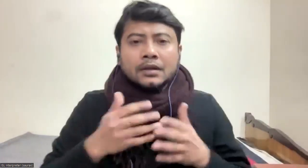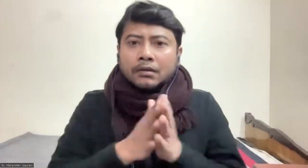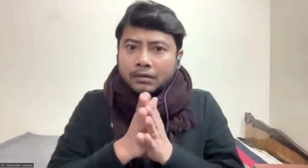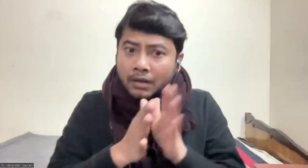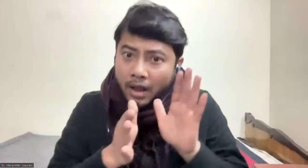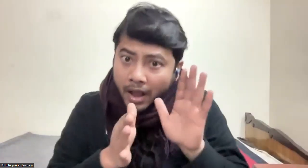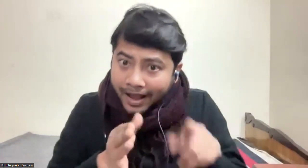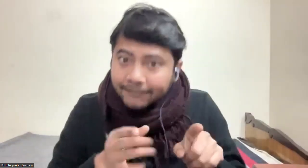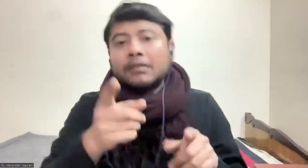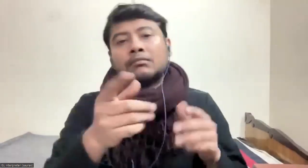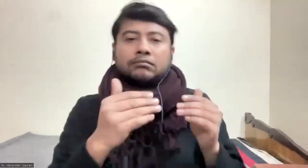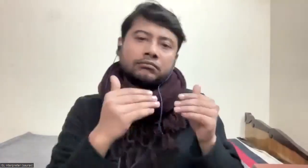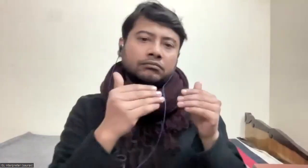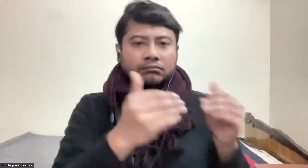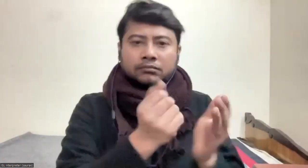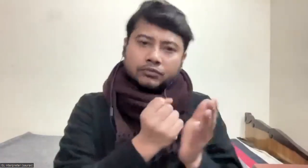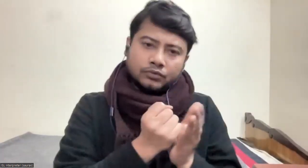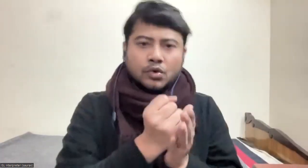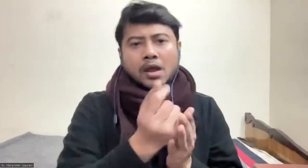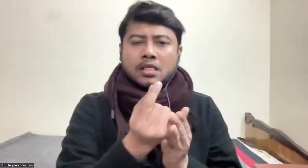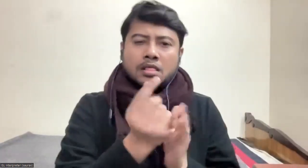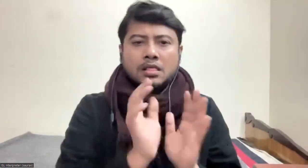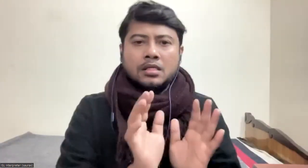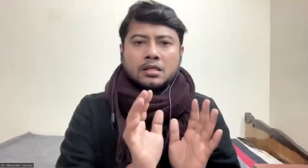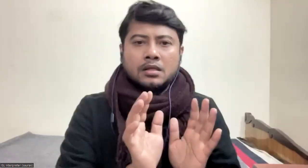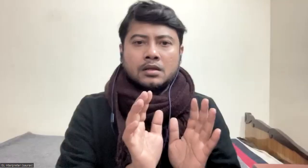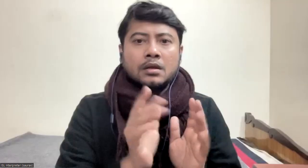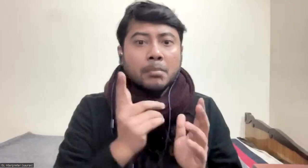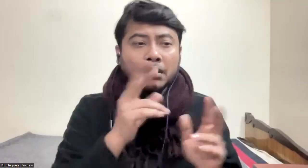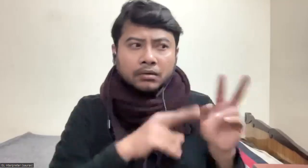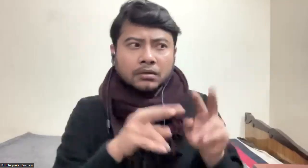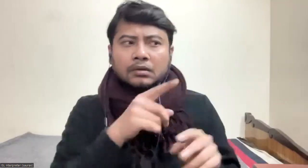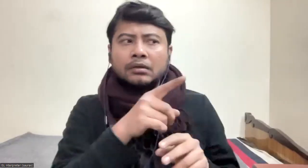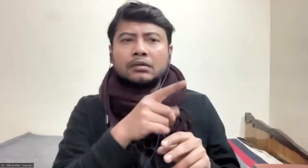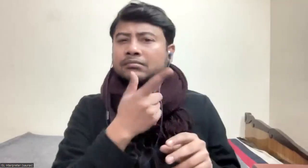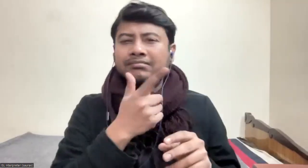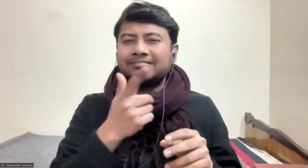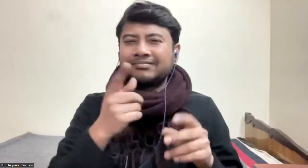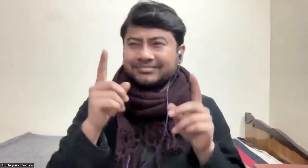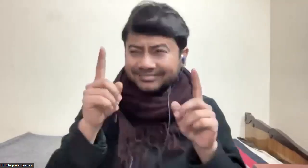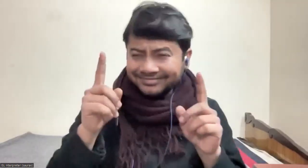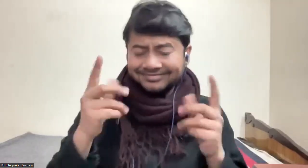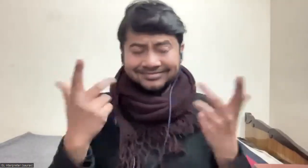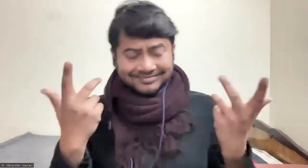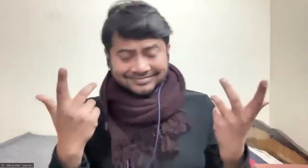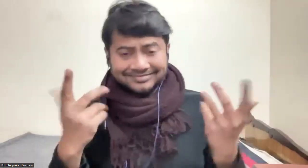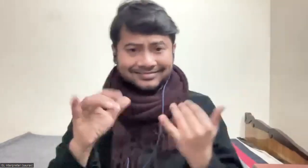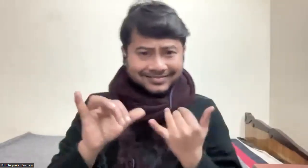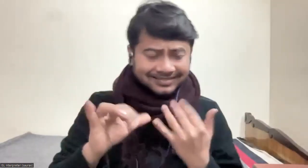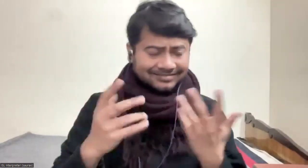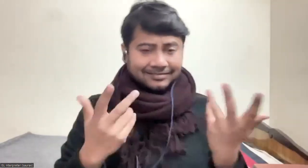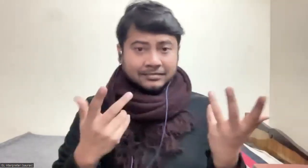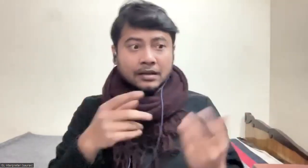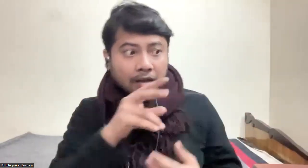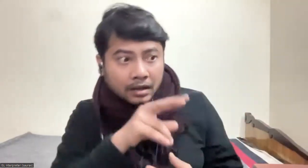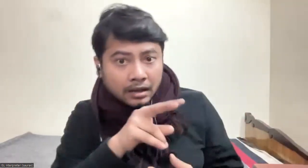are faithless, they don't like Krishna, they don't like God, then politely move on,